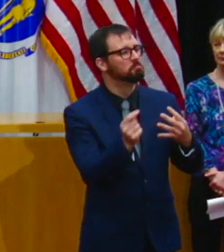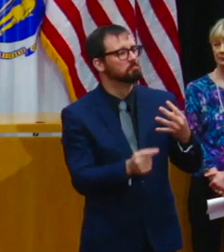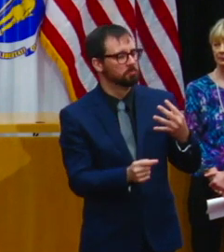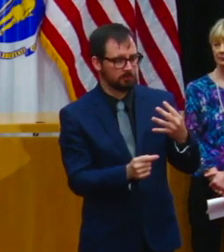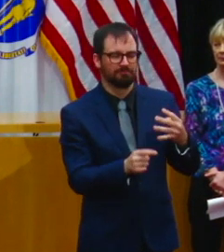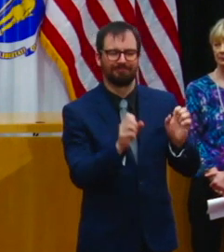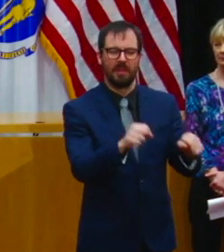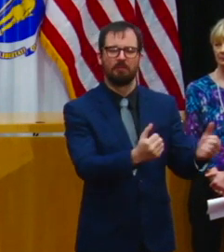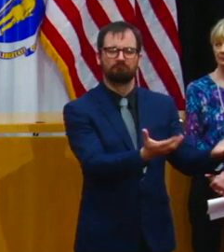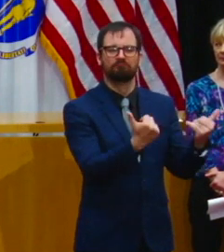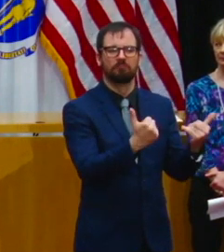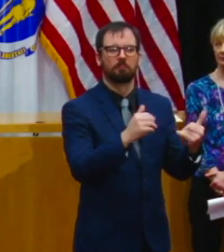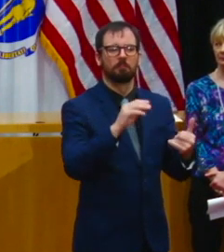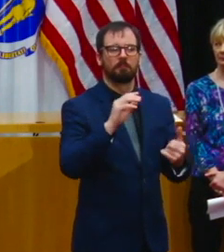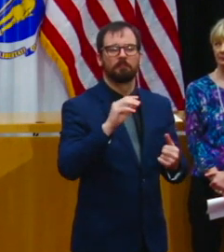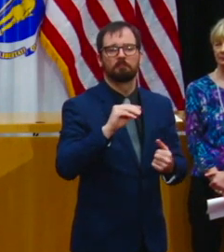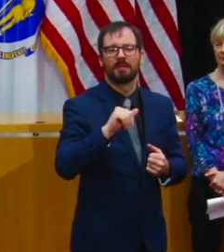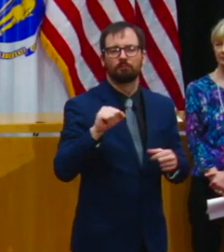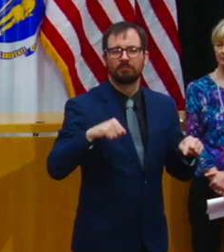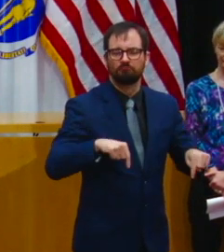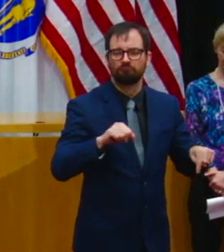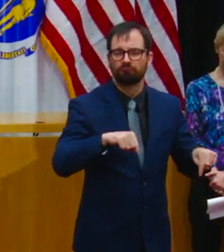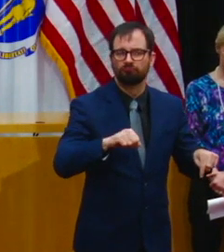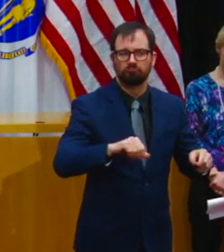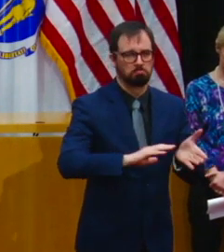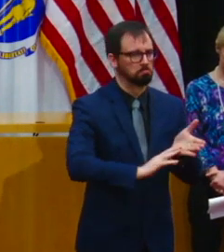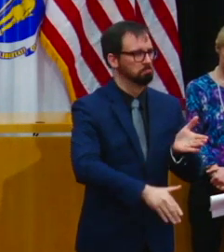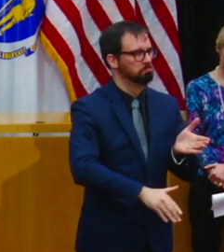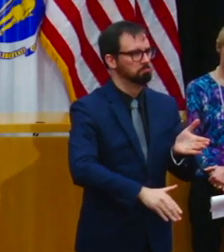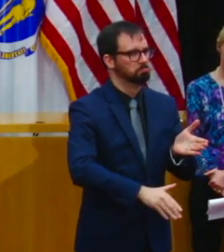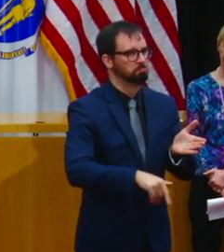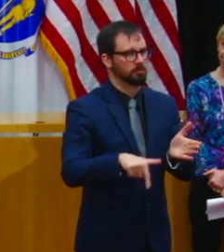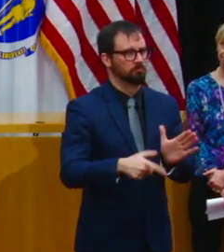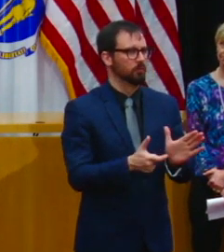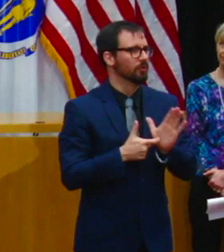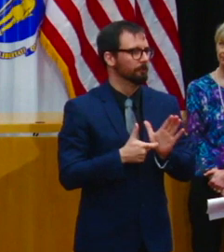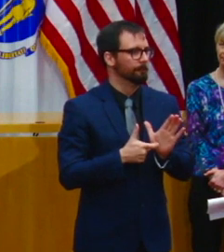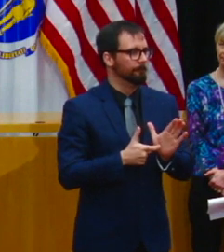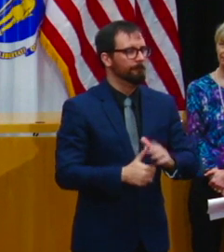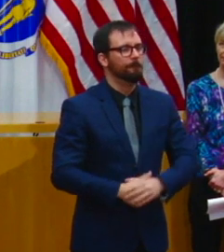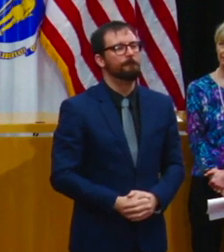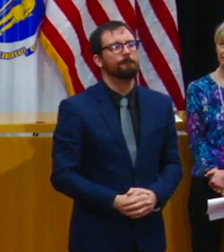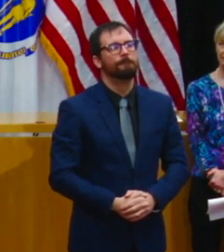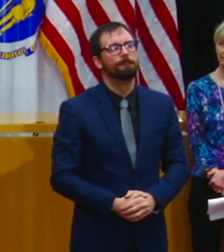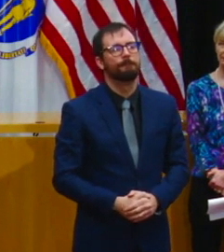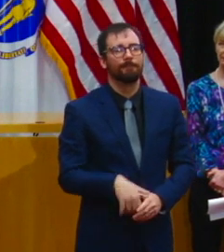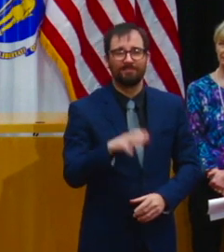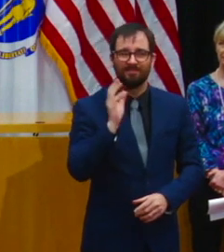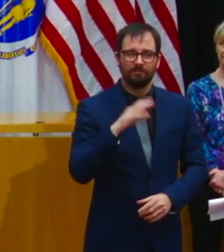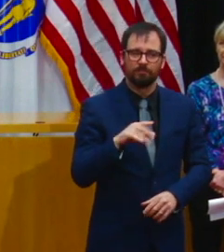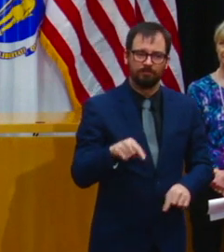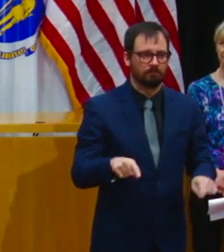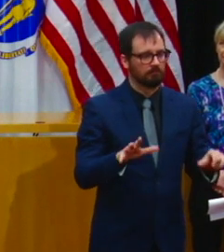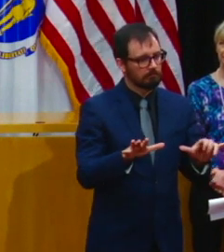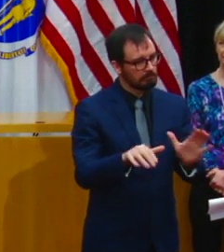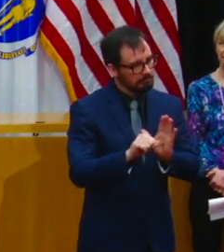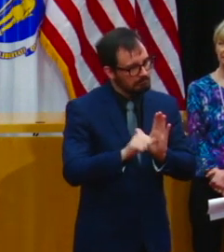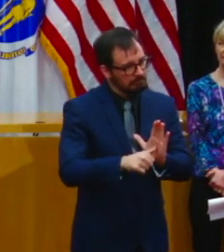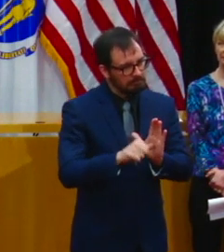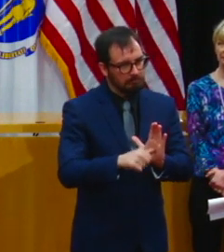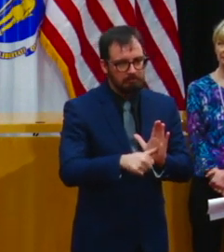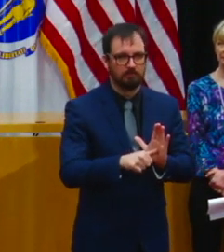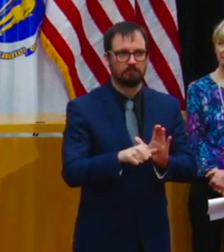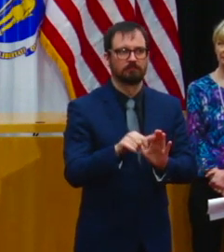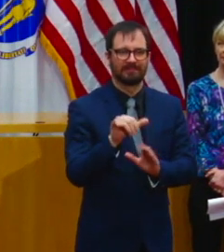when discussing the need for travelers to self-quarantine, but I want to make clear Governors Cuomo in New York, Murphy in